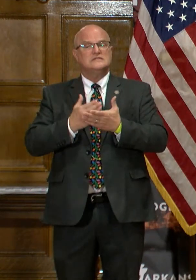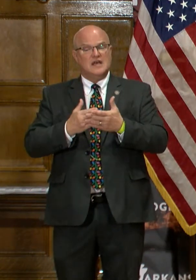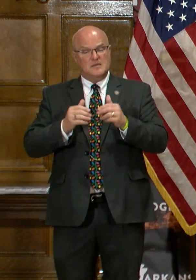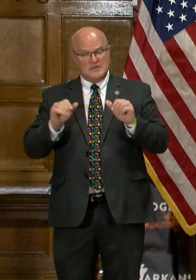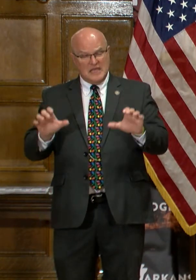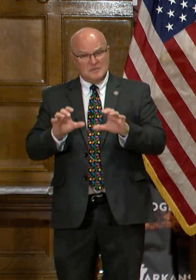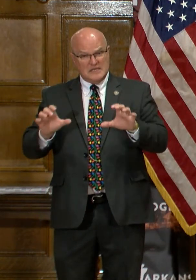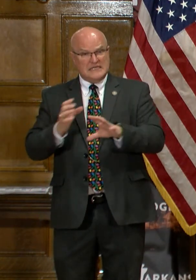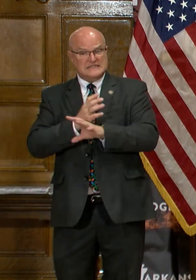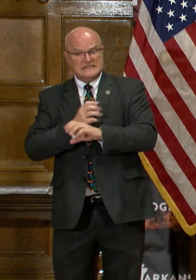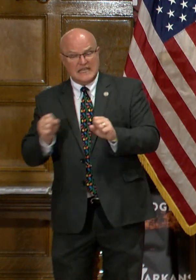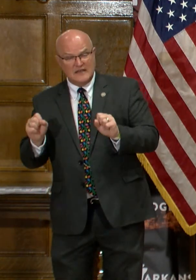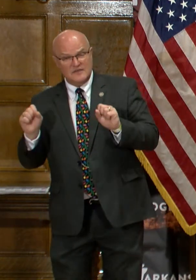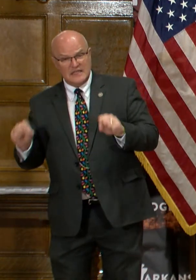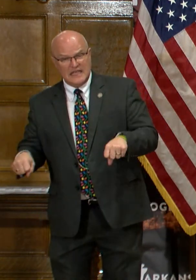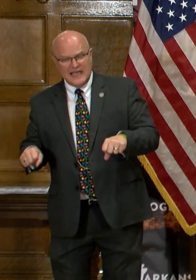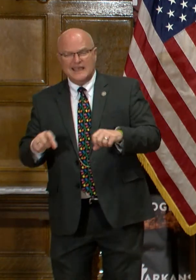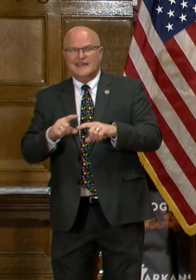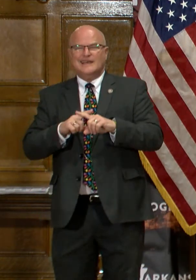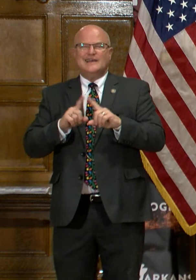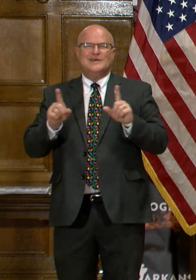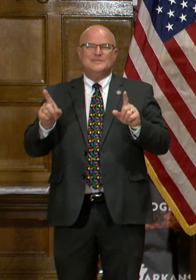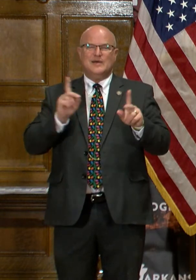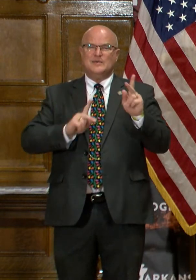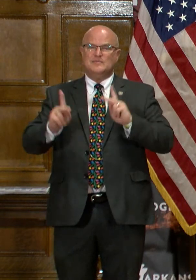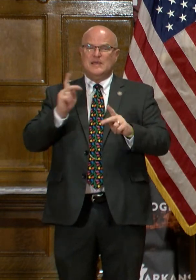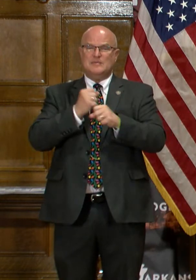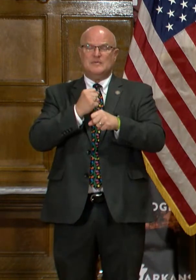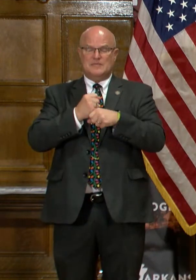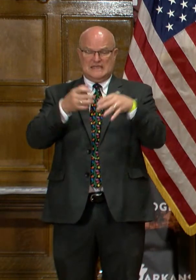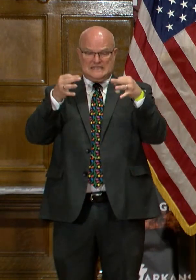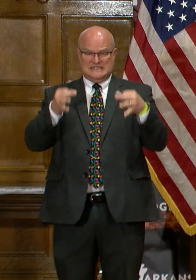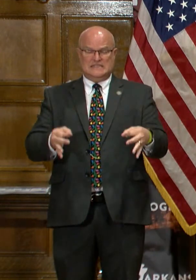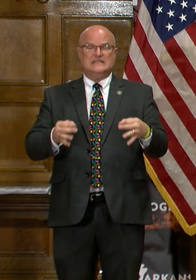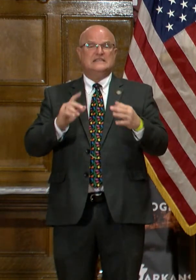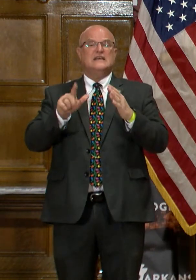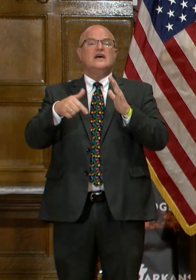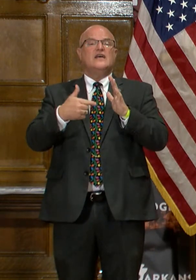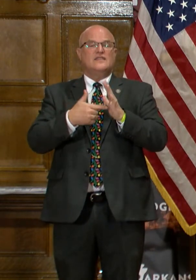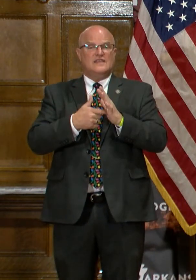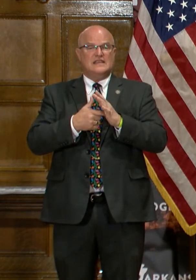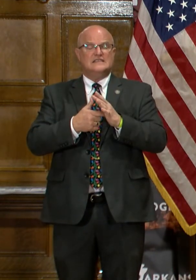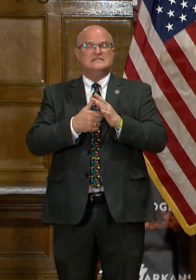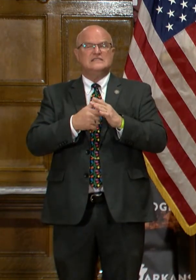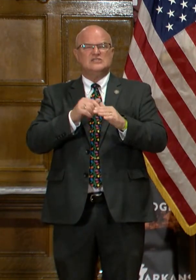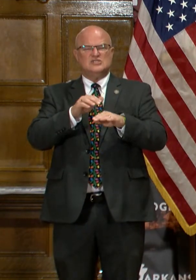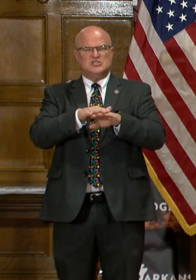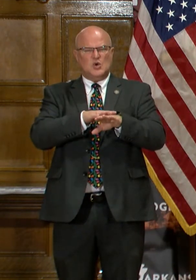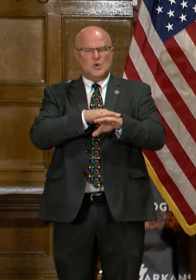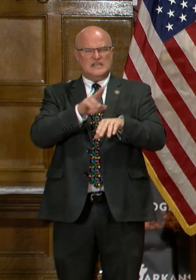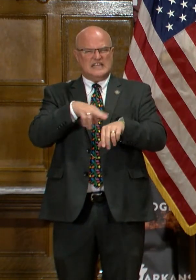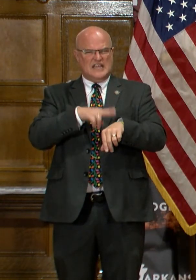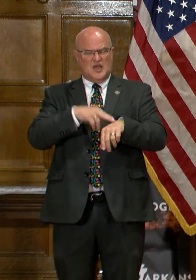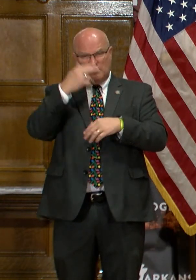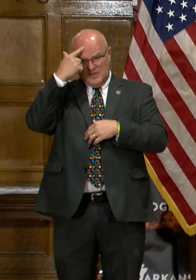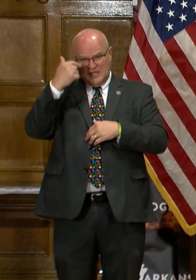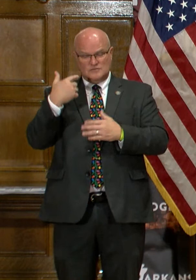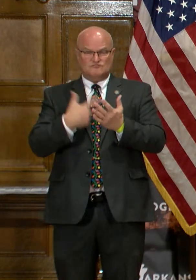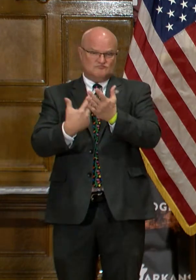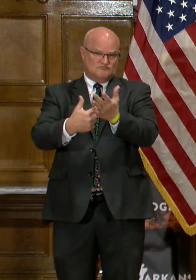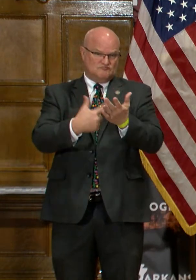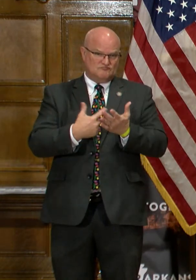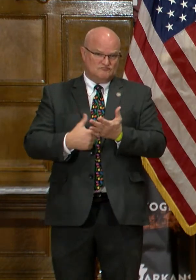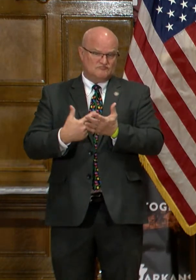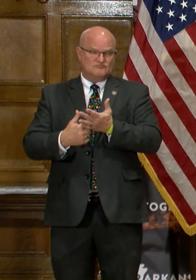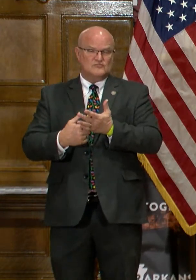done very safely, but, you know, people are making judgments. And so this is slowing down naturally, and partly because we're talking about